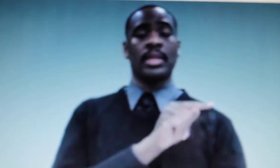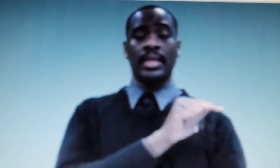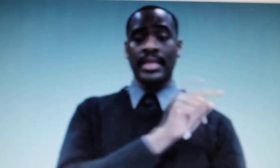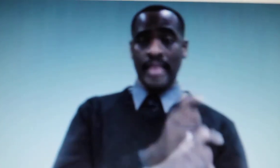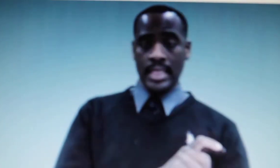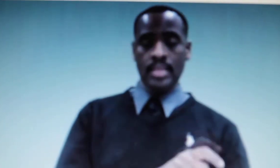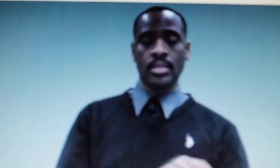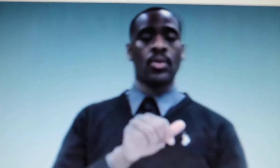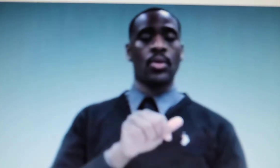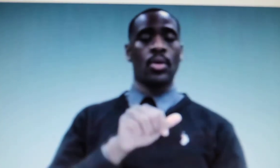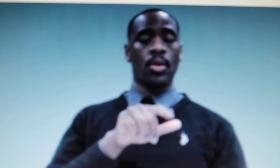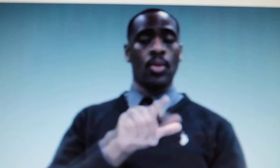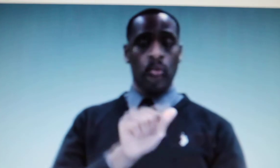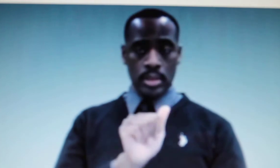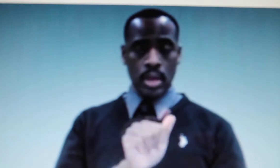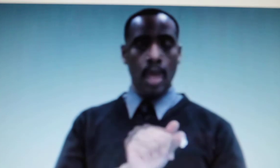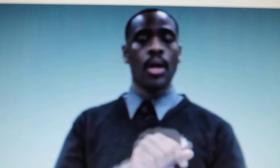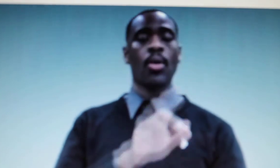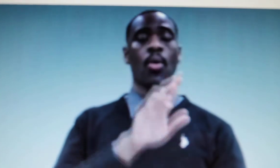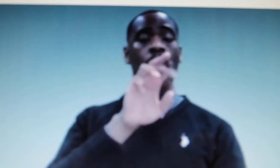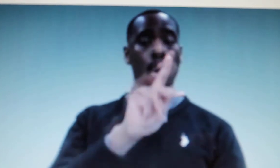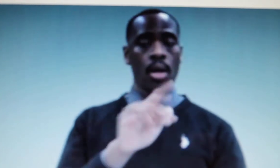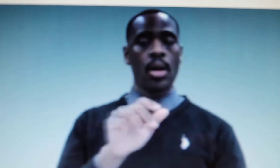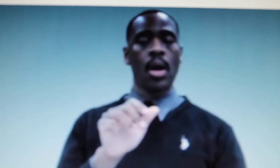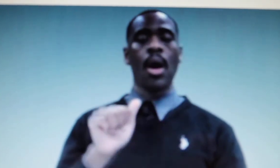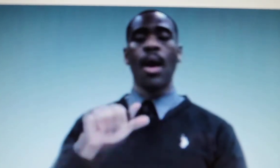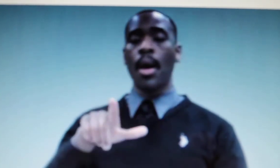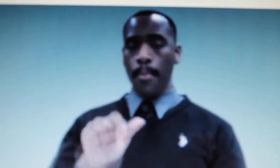So we picked 6 states, Texas, Alabama,